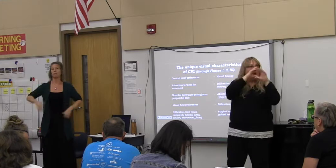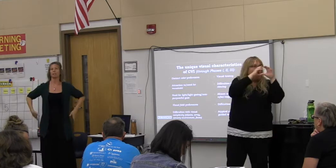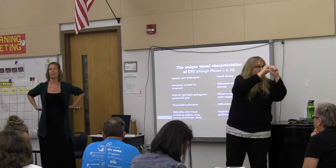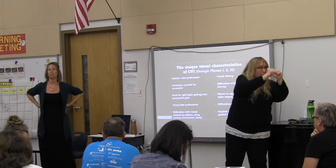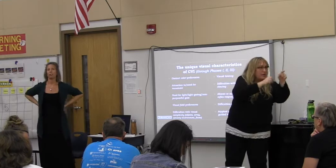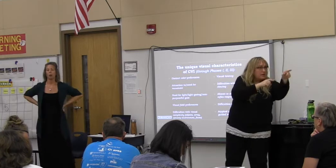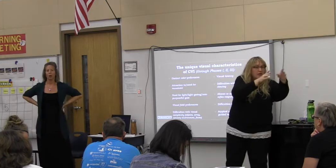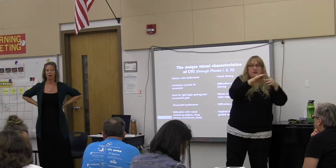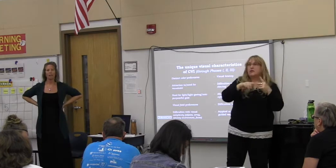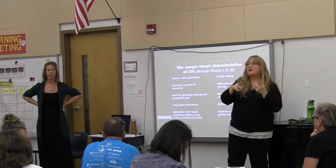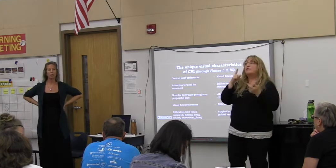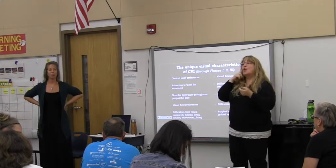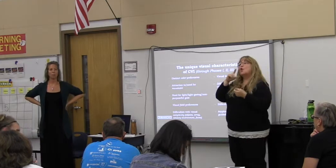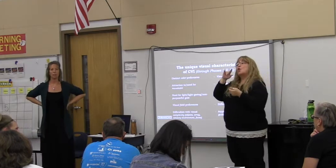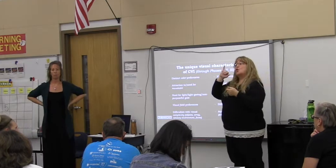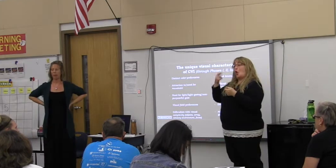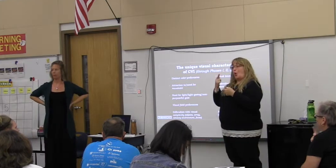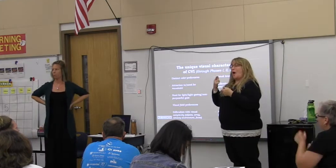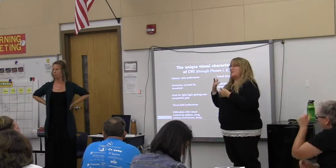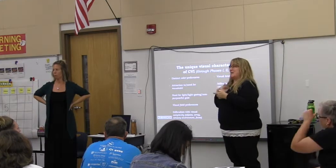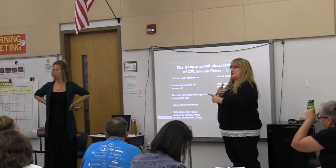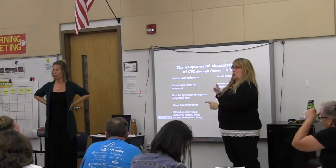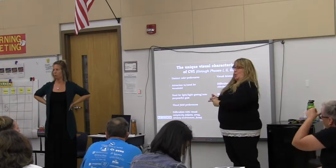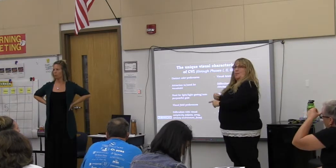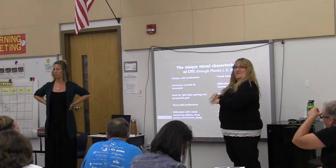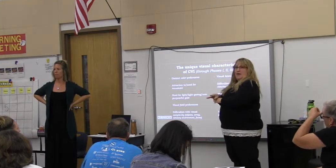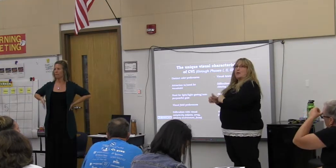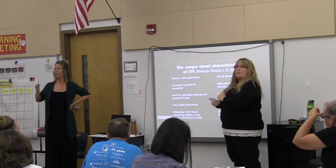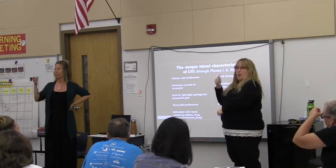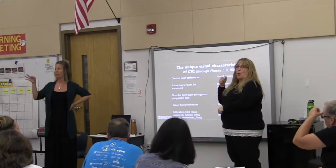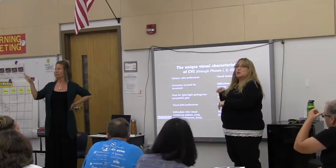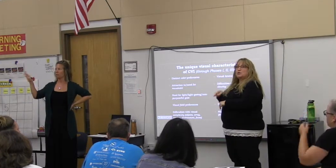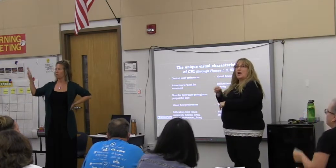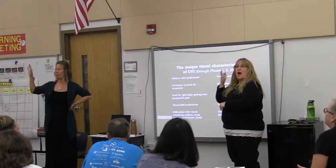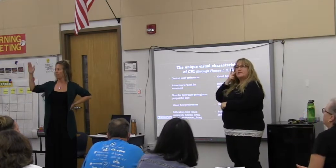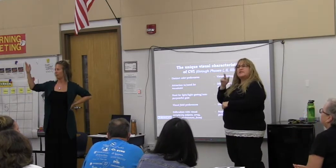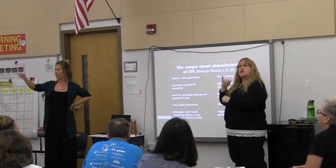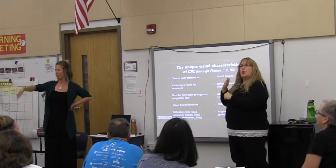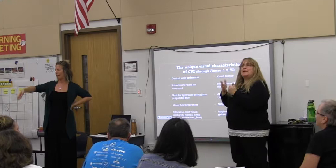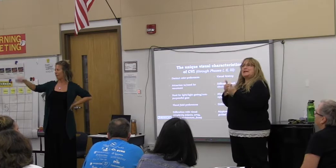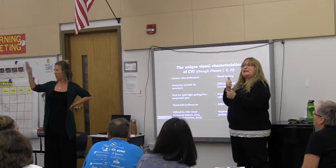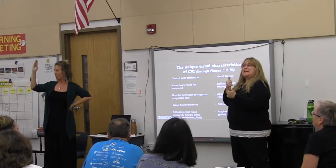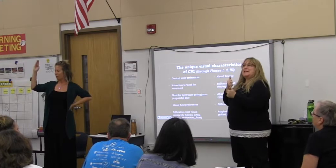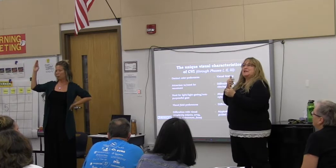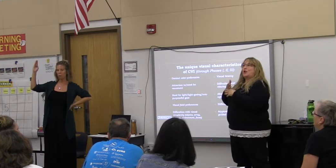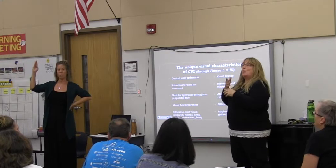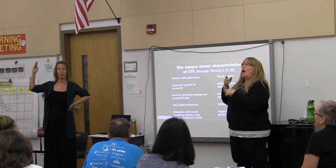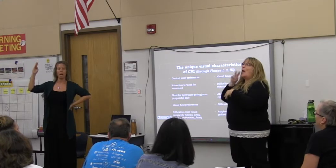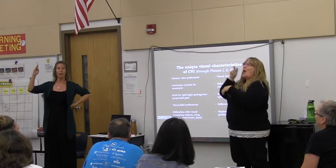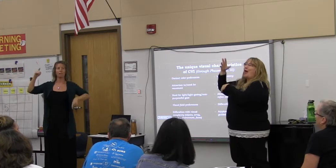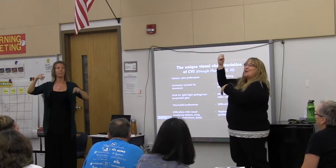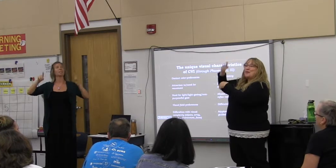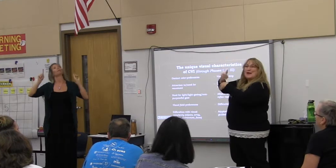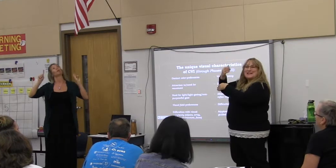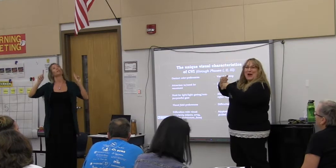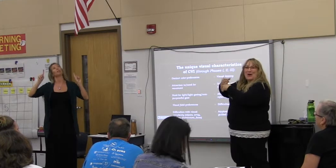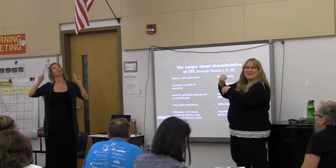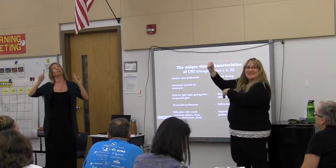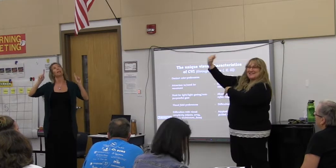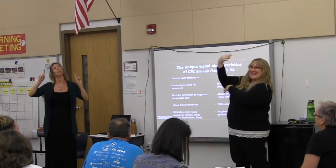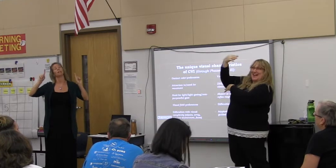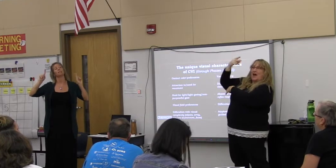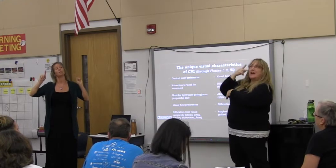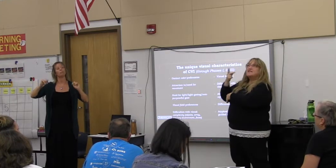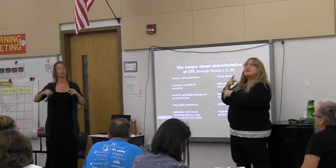say, I want to say for Johan, it probably impacts him the most. I've seen him kind of get distracted by looking at the windows. I've seen him look at